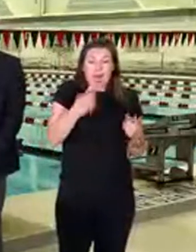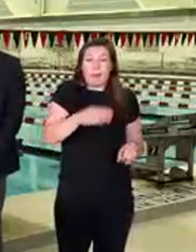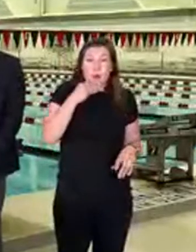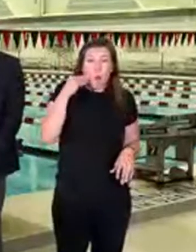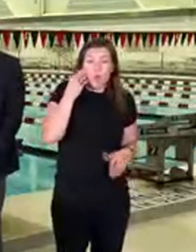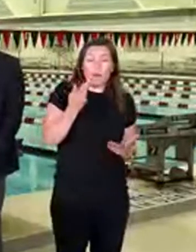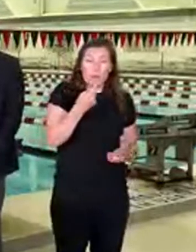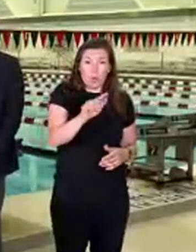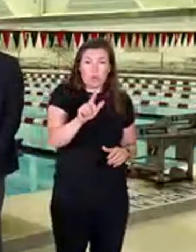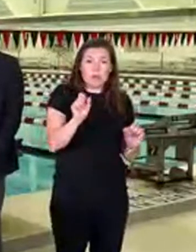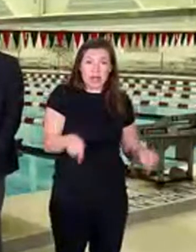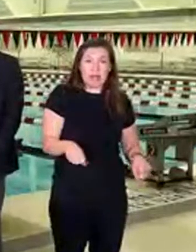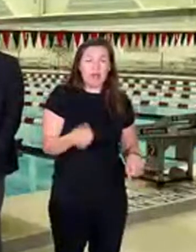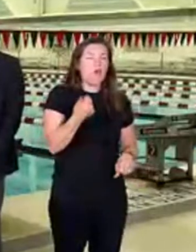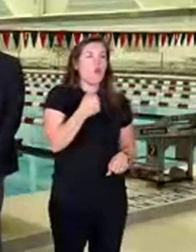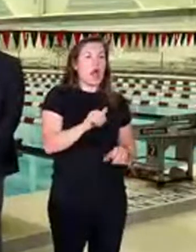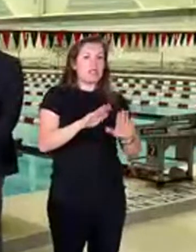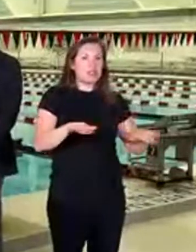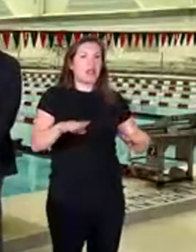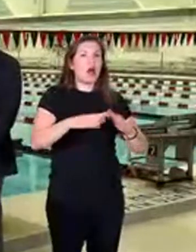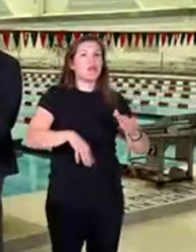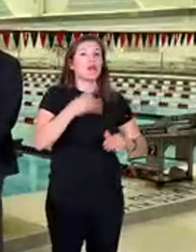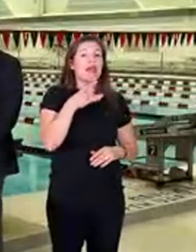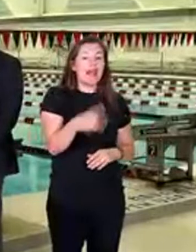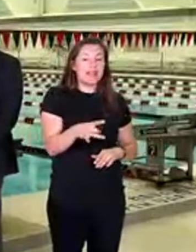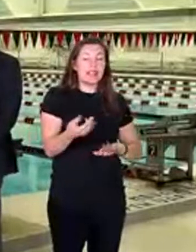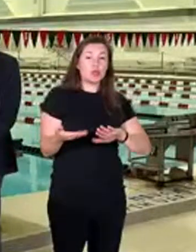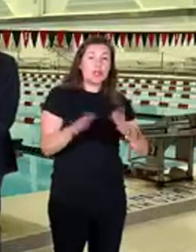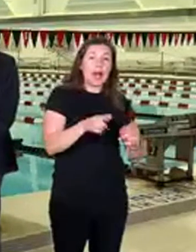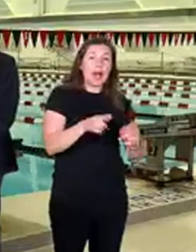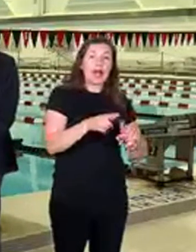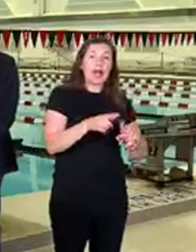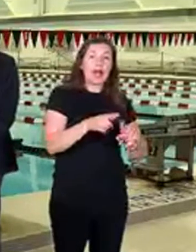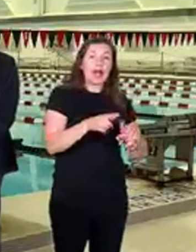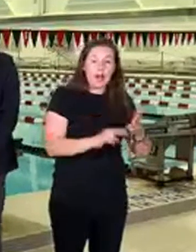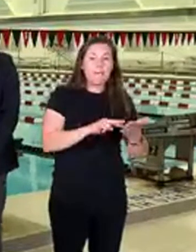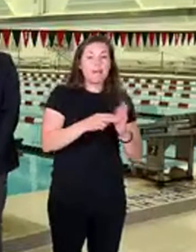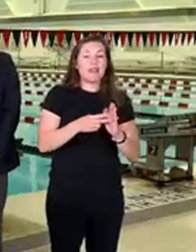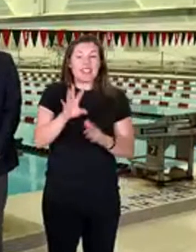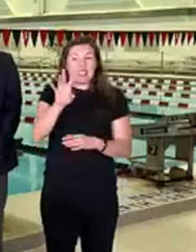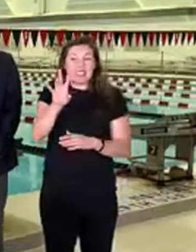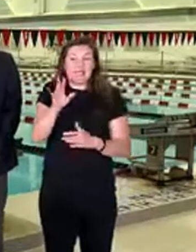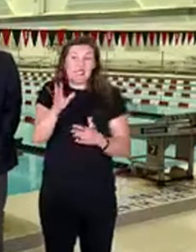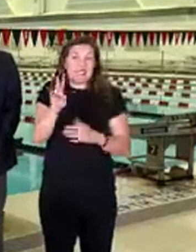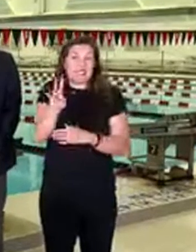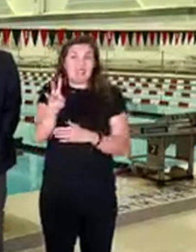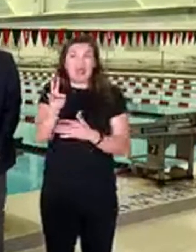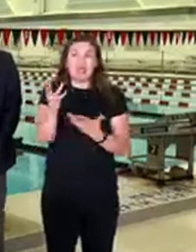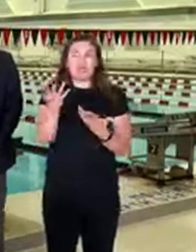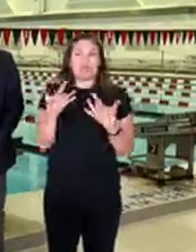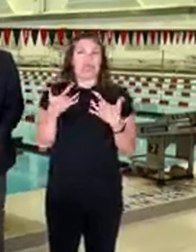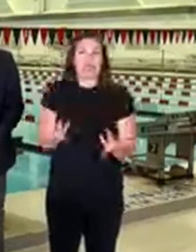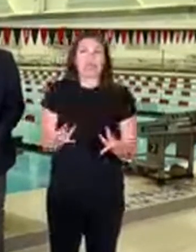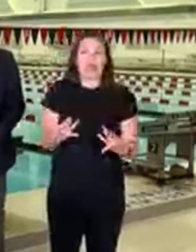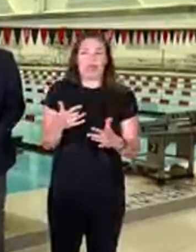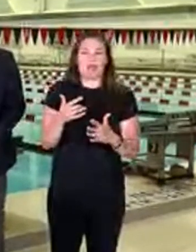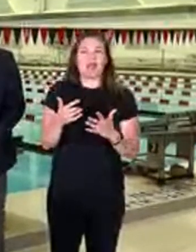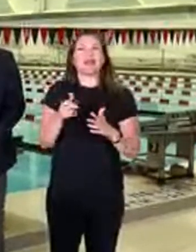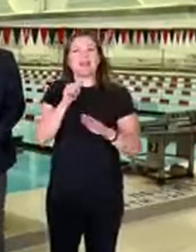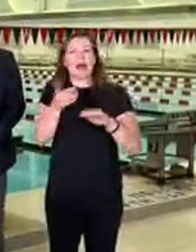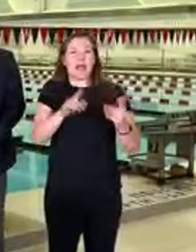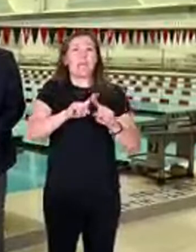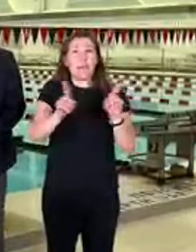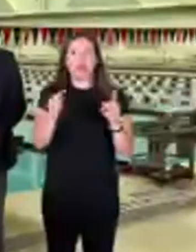And for every child under the age of 18 who dies from drowning, another 7 receive emergency department care for